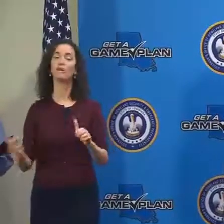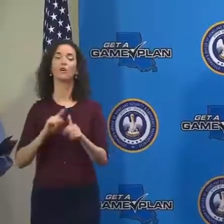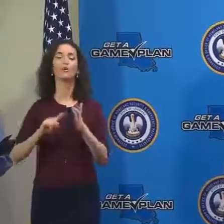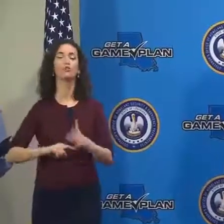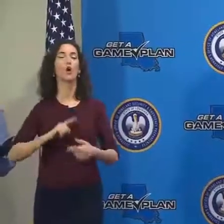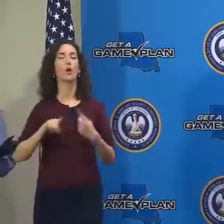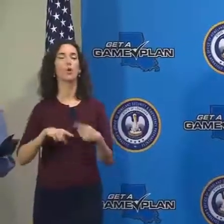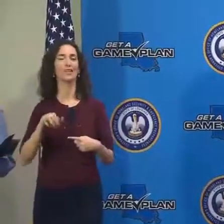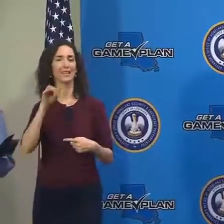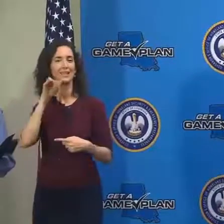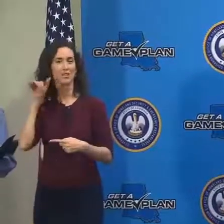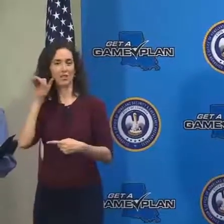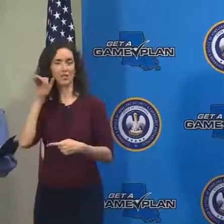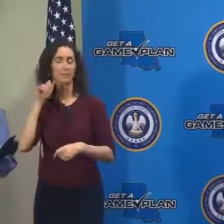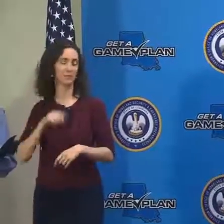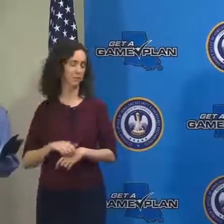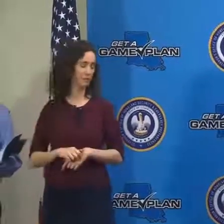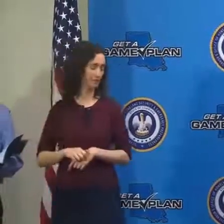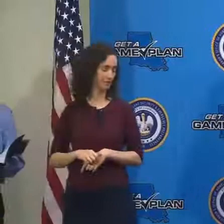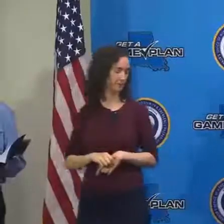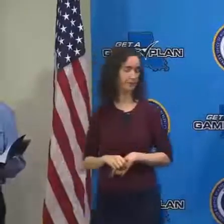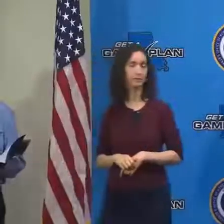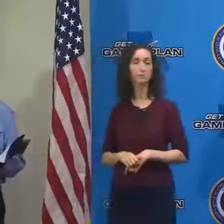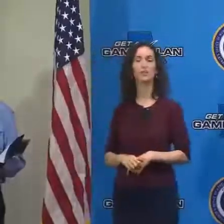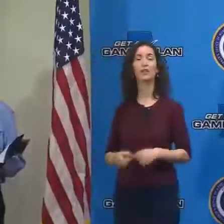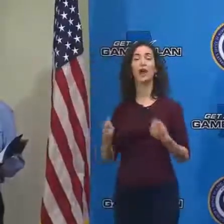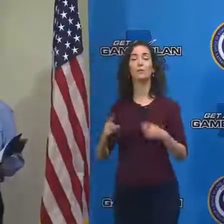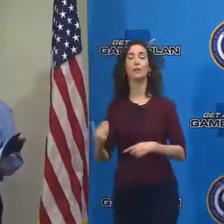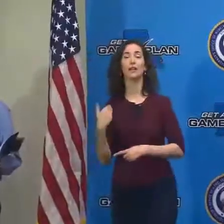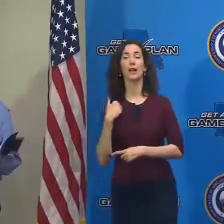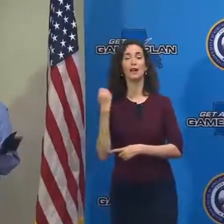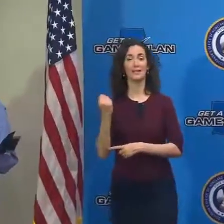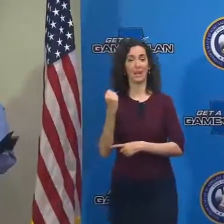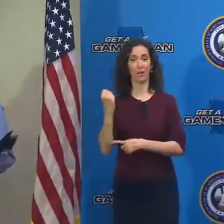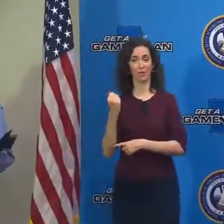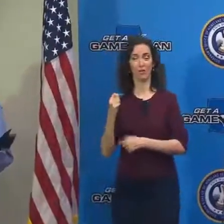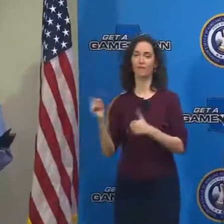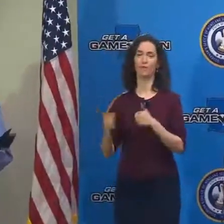on Saturday. Regarding bridge inspections, we